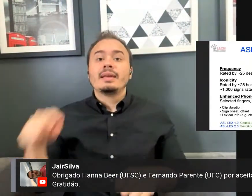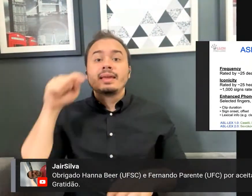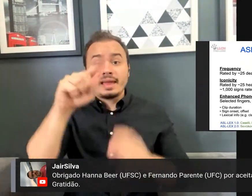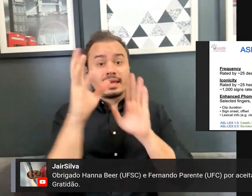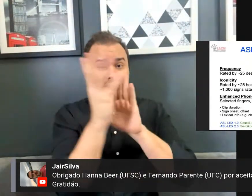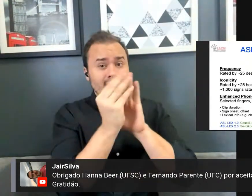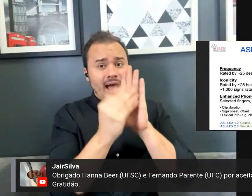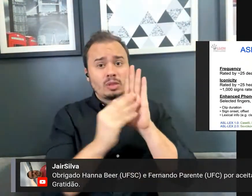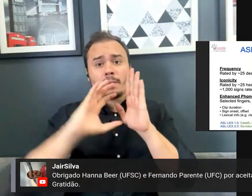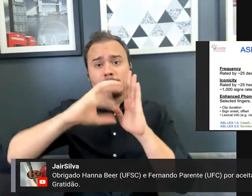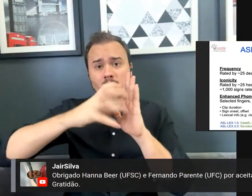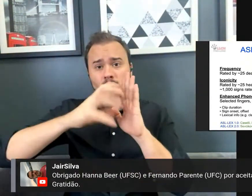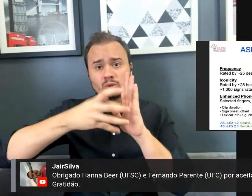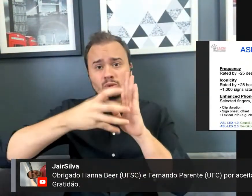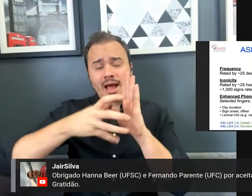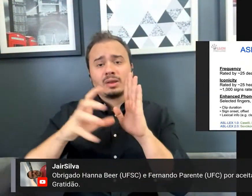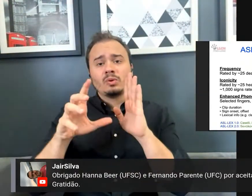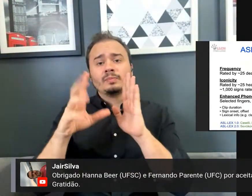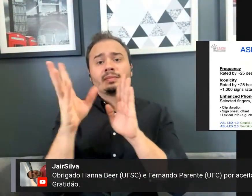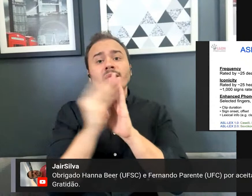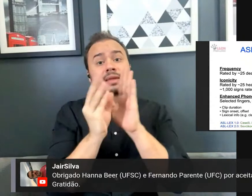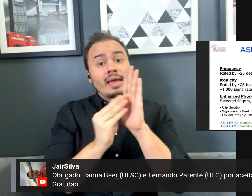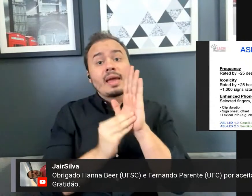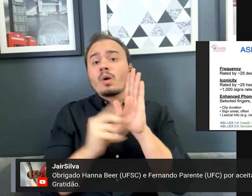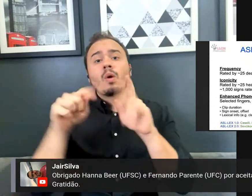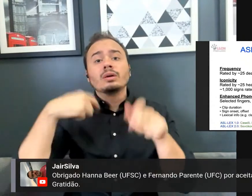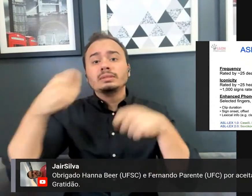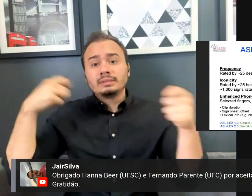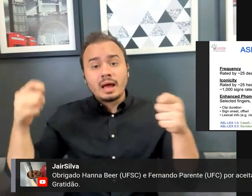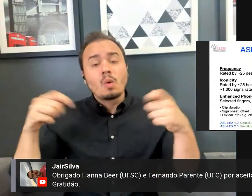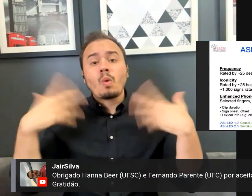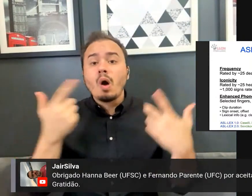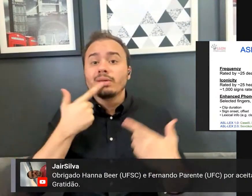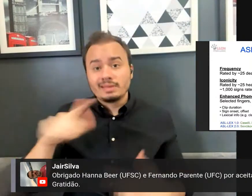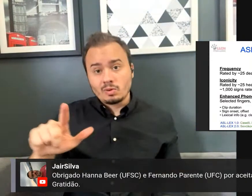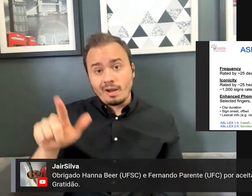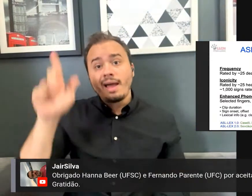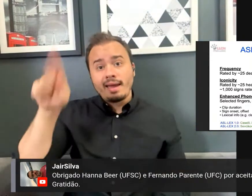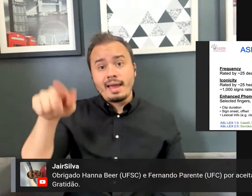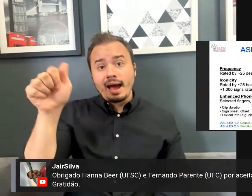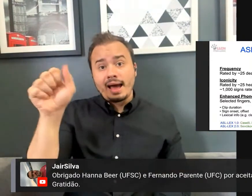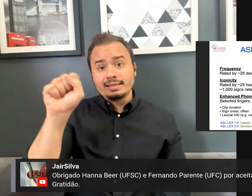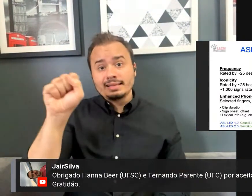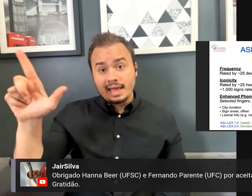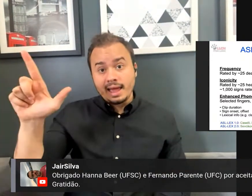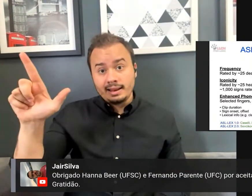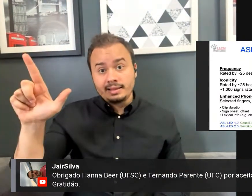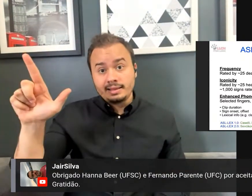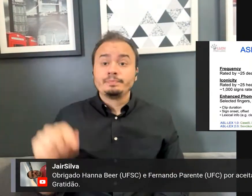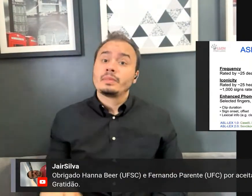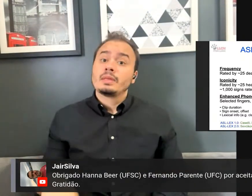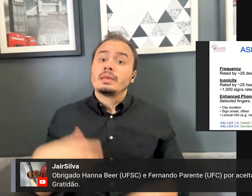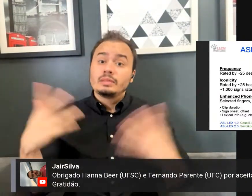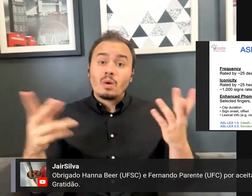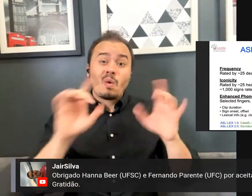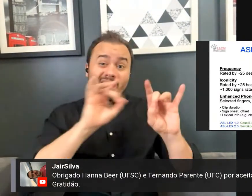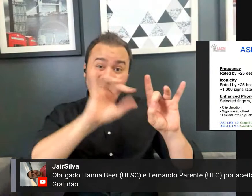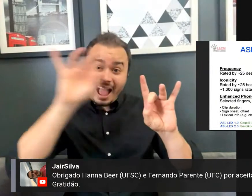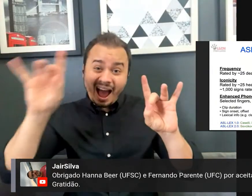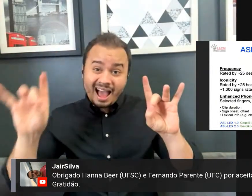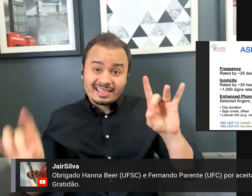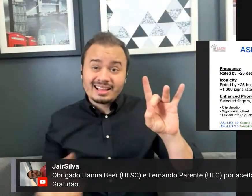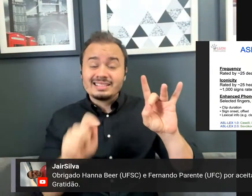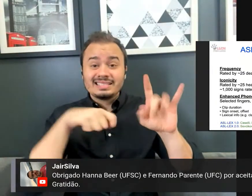ASL 2.0. In this database, for all of those signs, each one was rated by at least 25